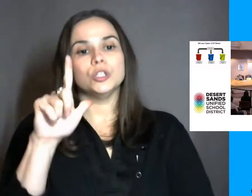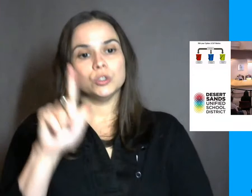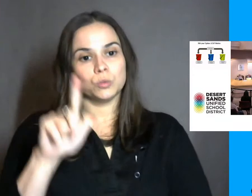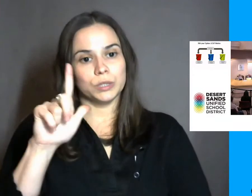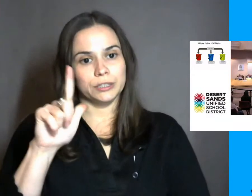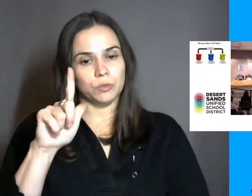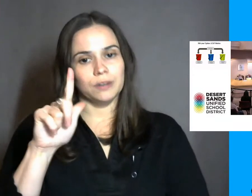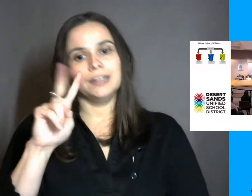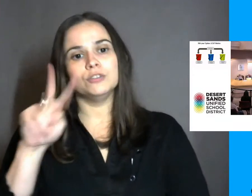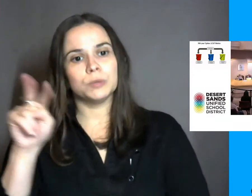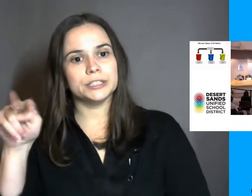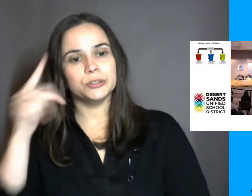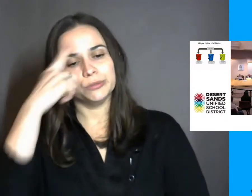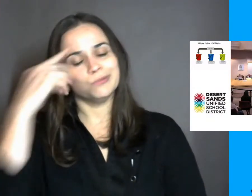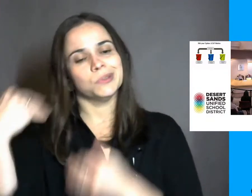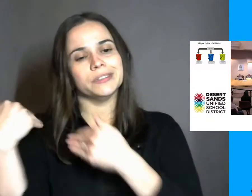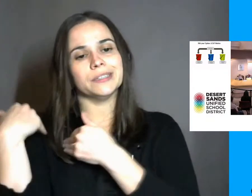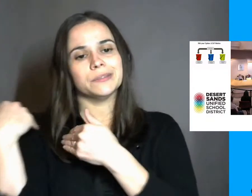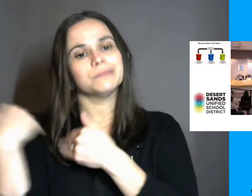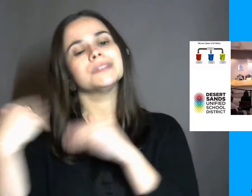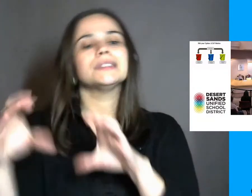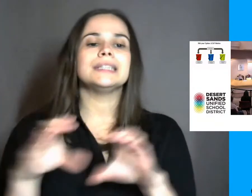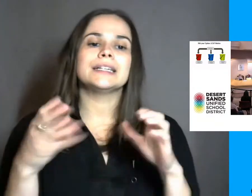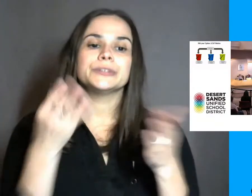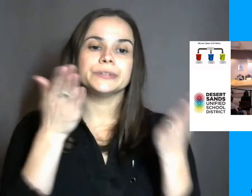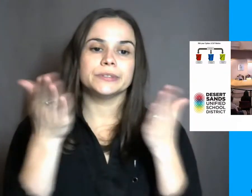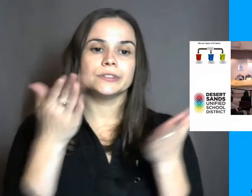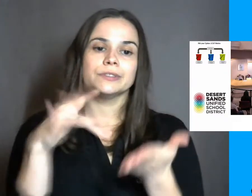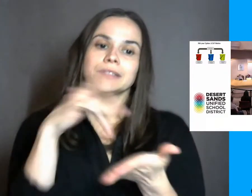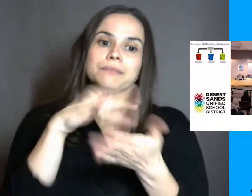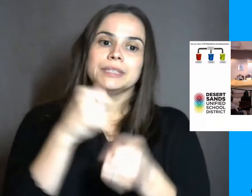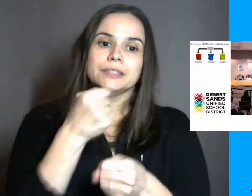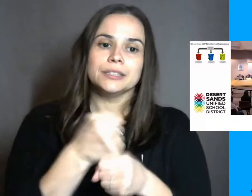Plan, Actions and Services Mid-Year Report.